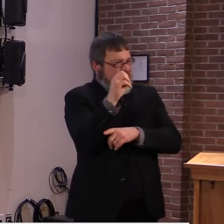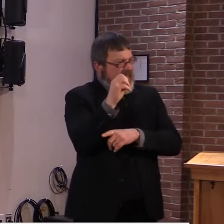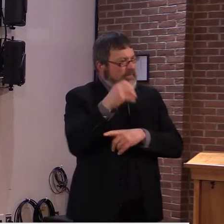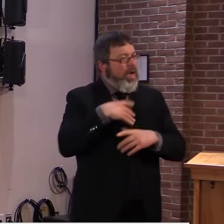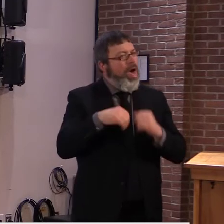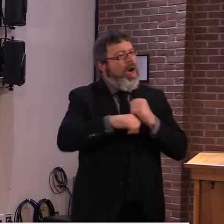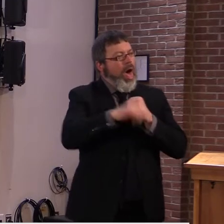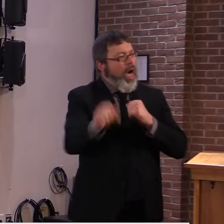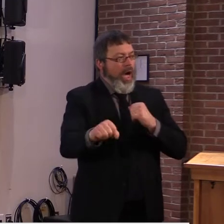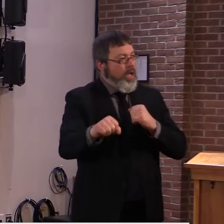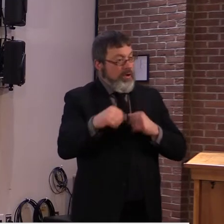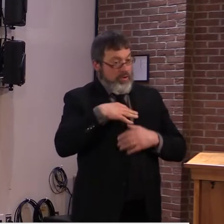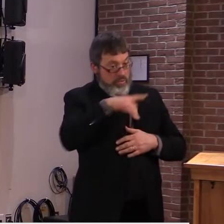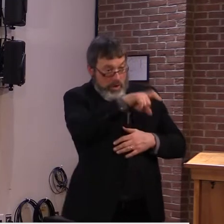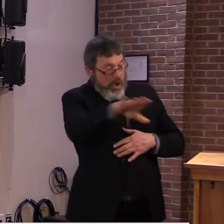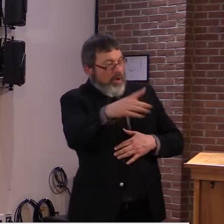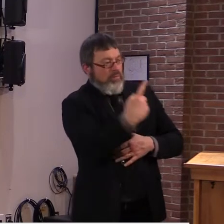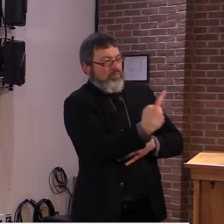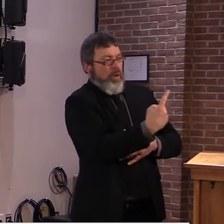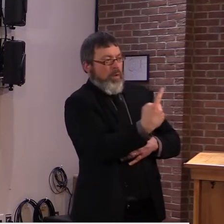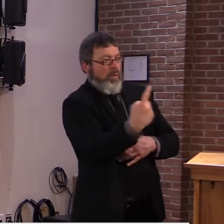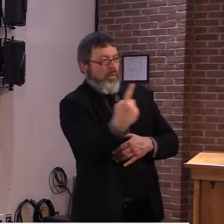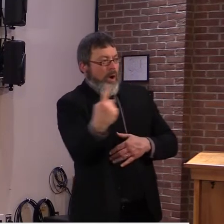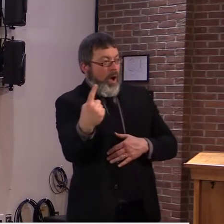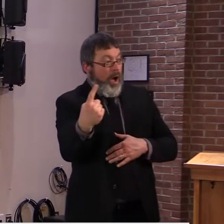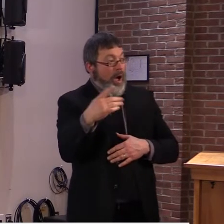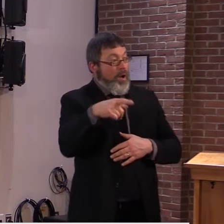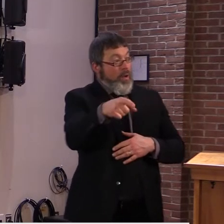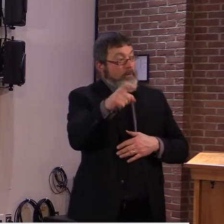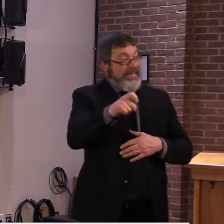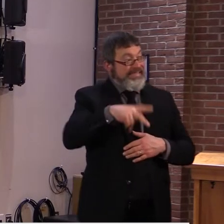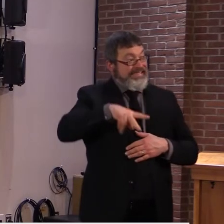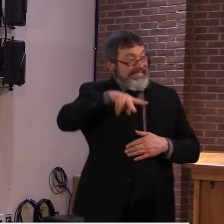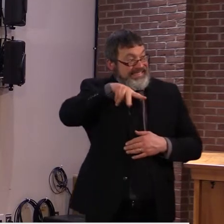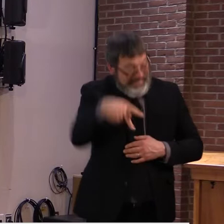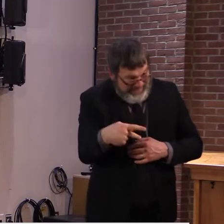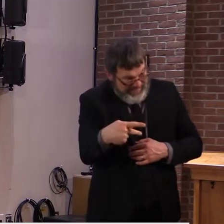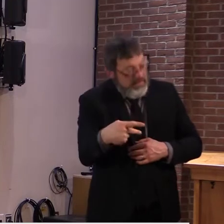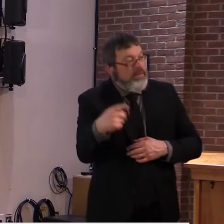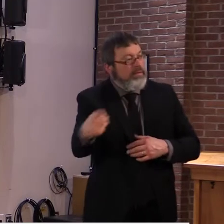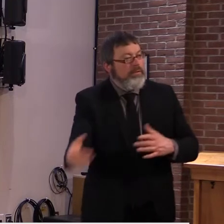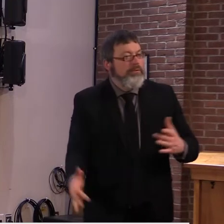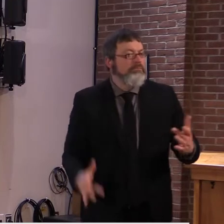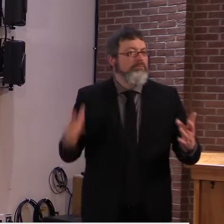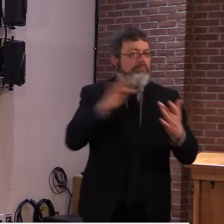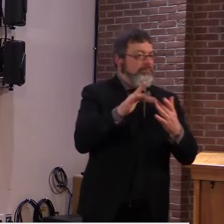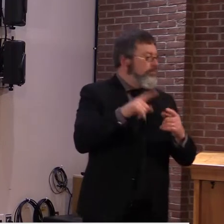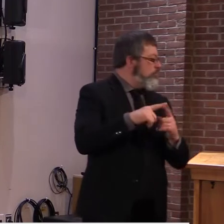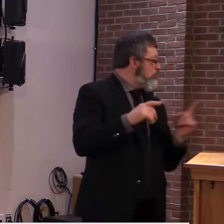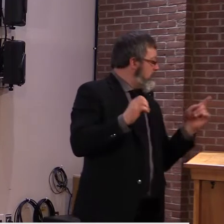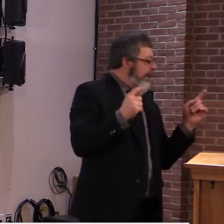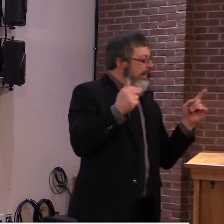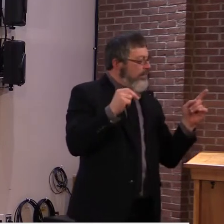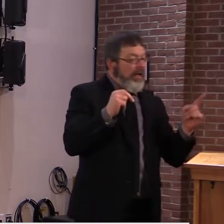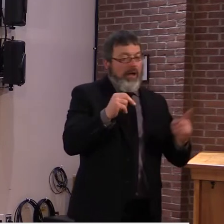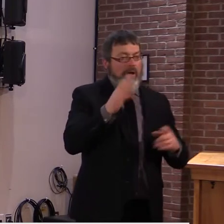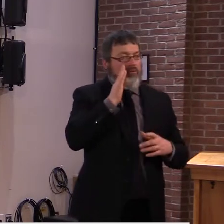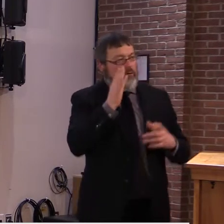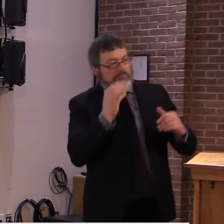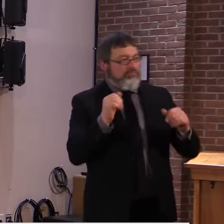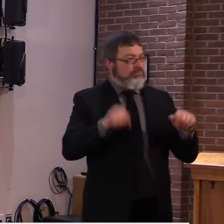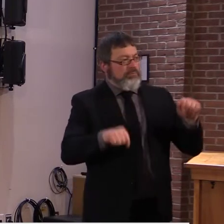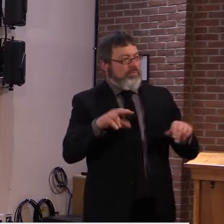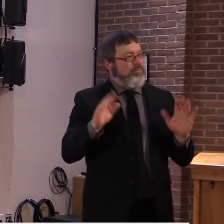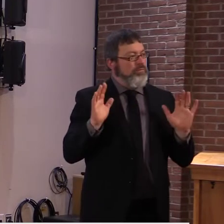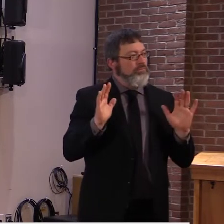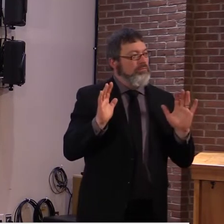have a second question, please reach out to Ethan, and we'll circle back if there's time. We'll start with Calvin. Thank